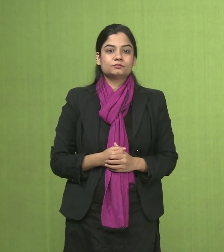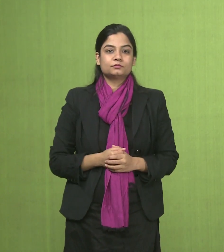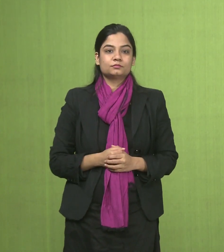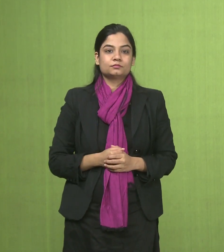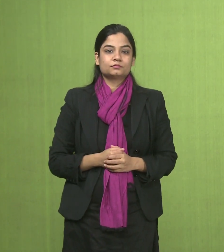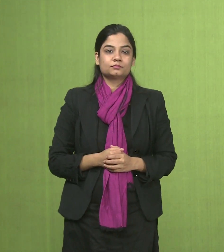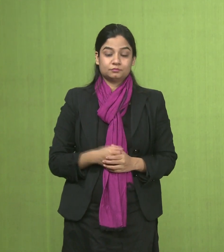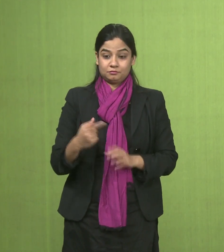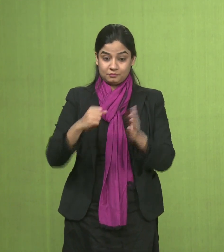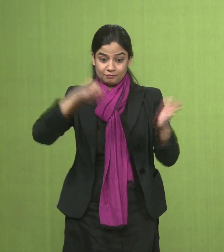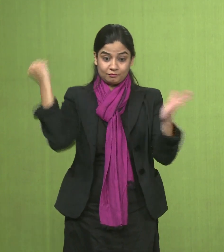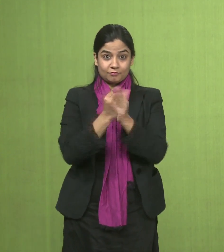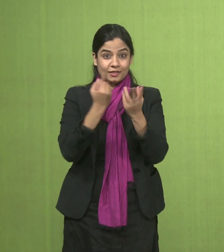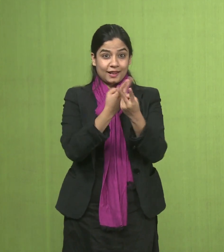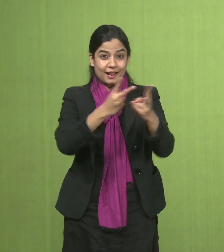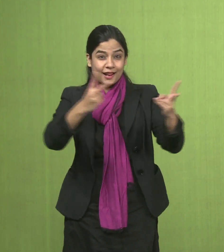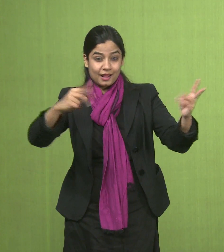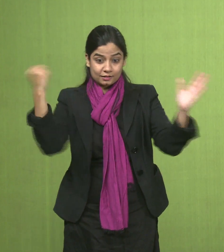Right to standardized products.